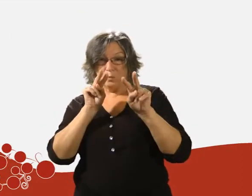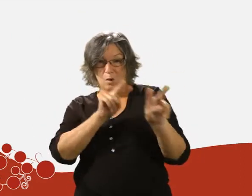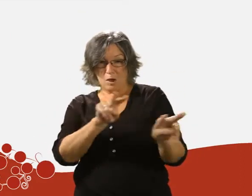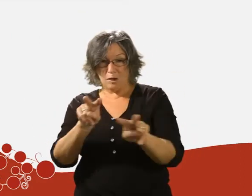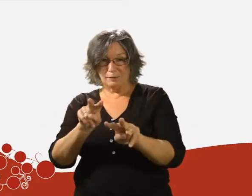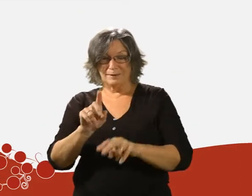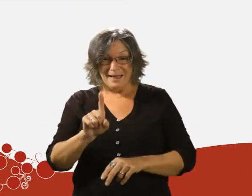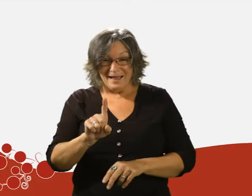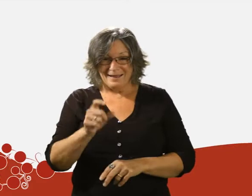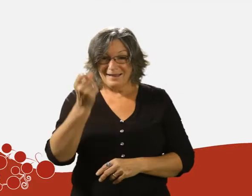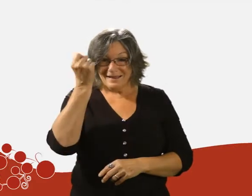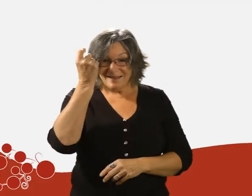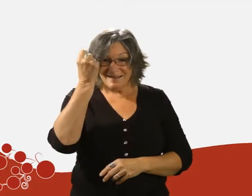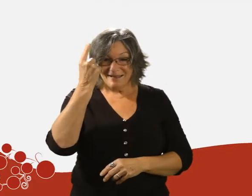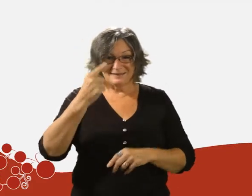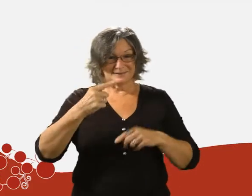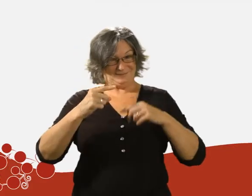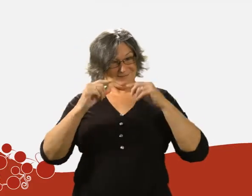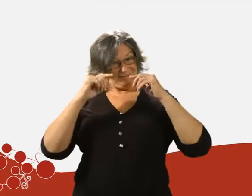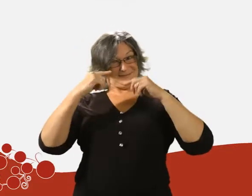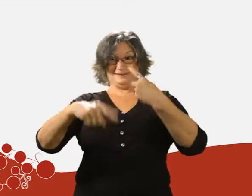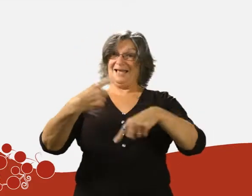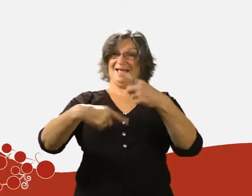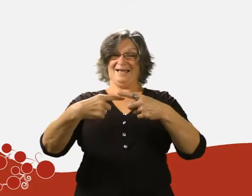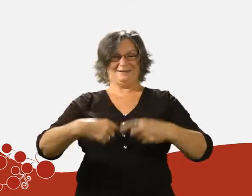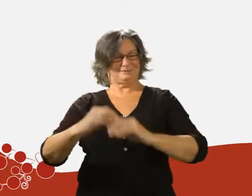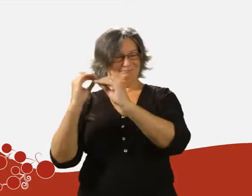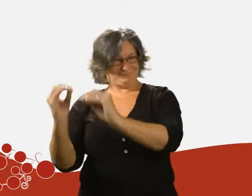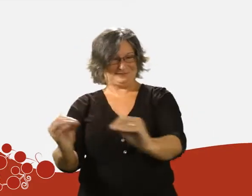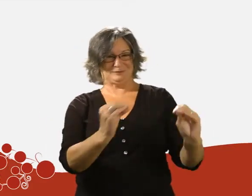Your instructor will then teach you the sign you are asking for.